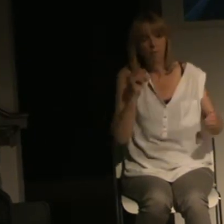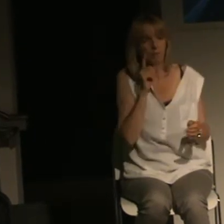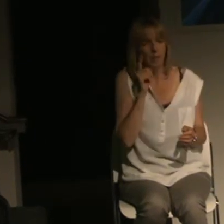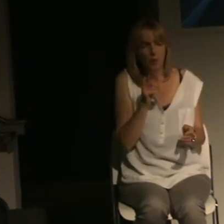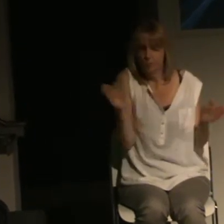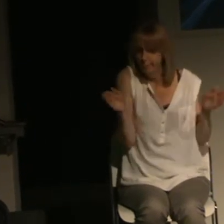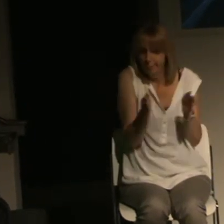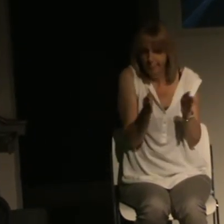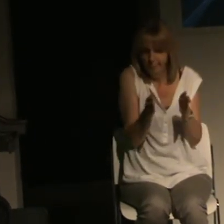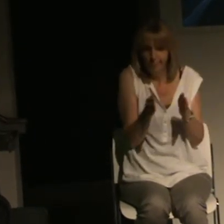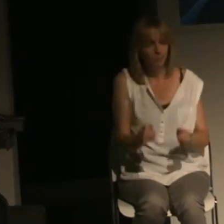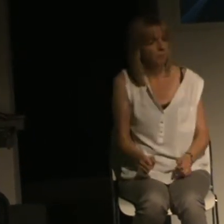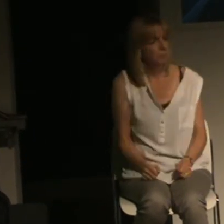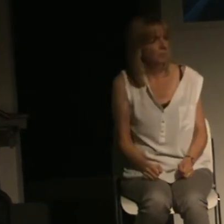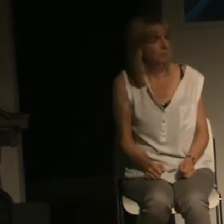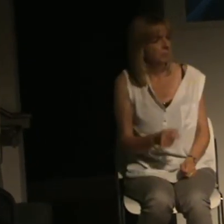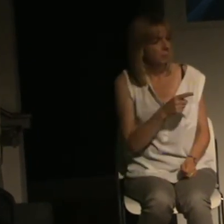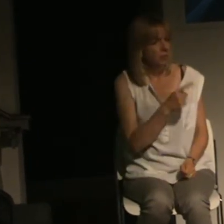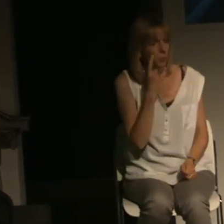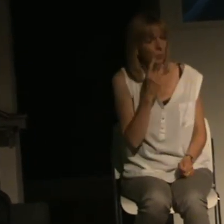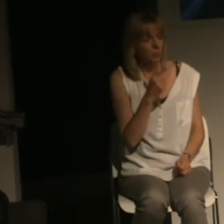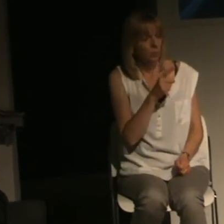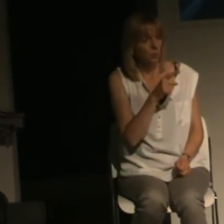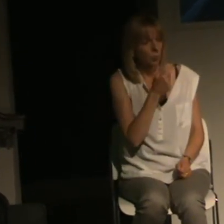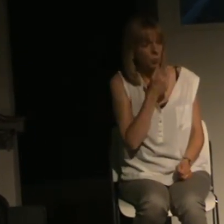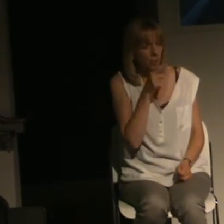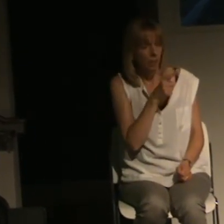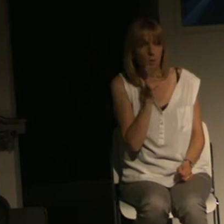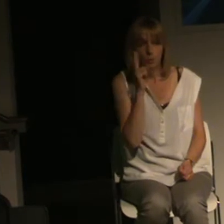should help to show you the differences.